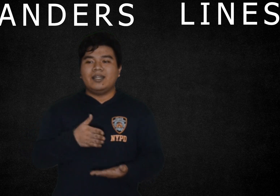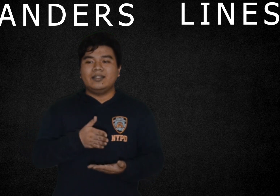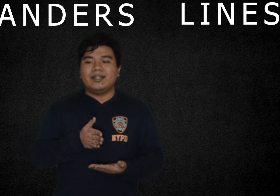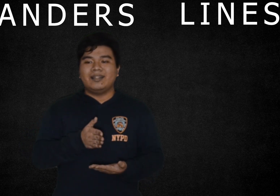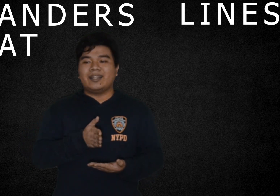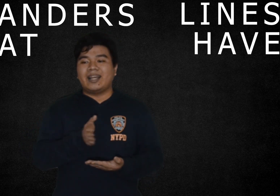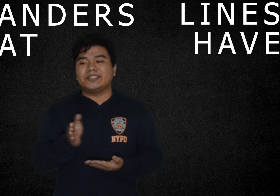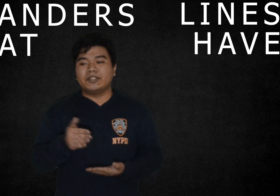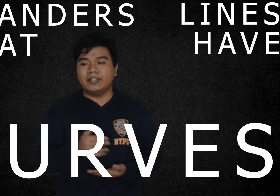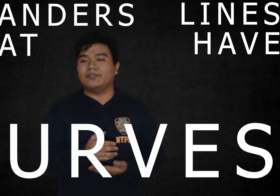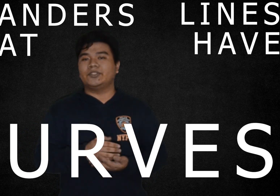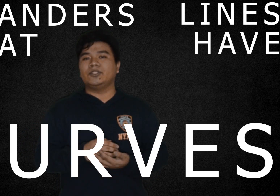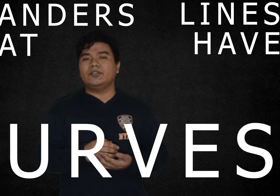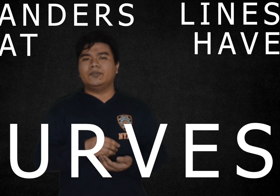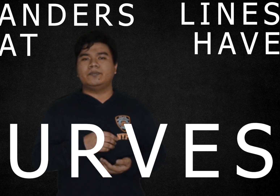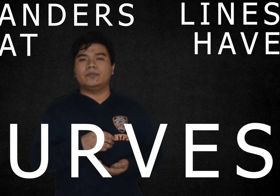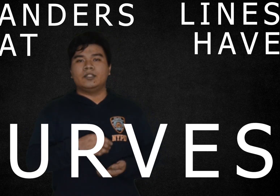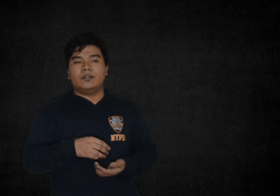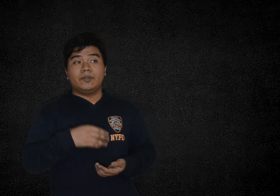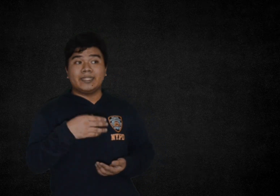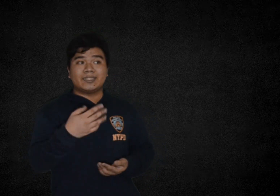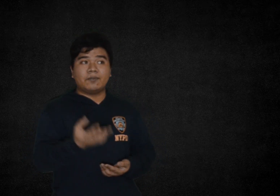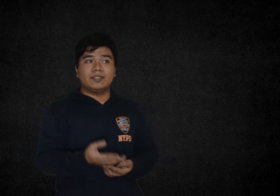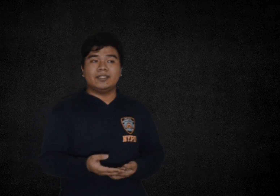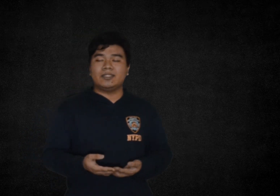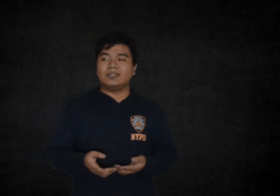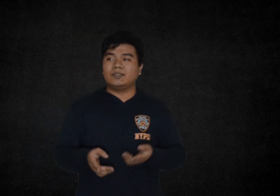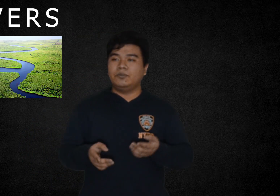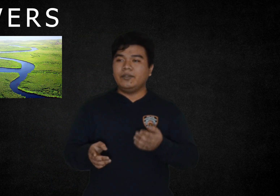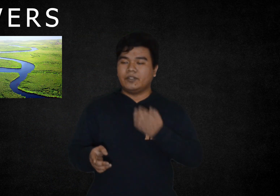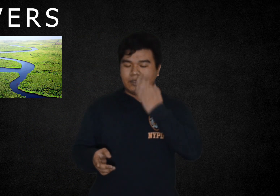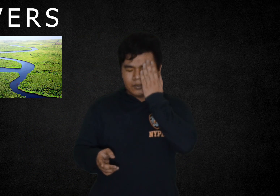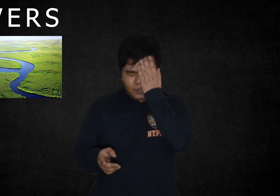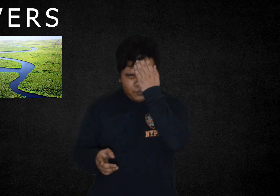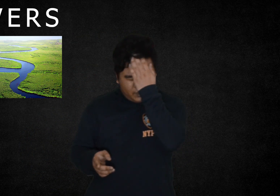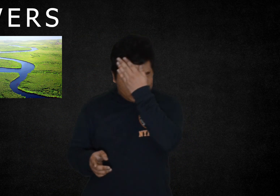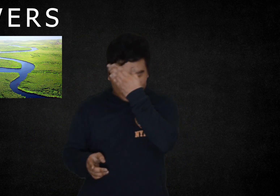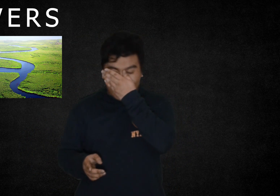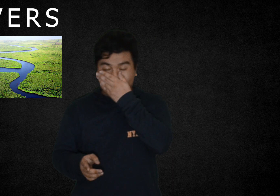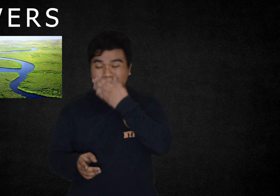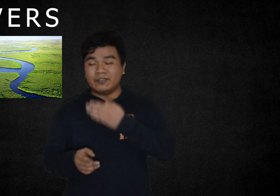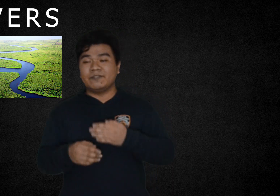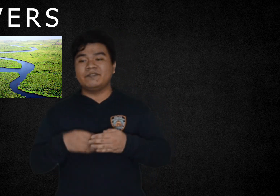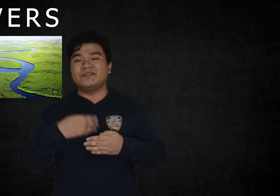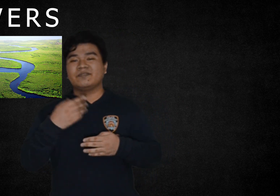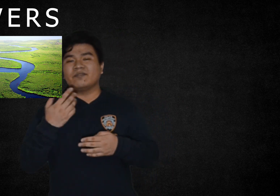line that has curves. So great example of this is rivers. Rivers have